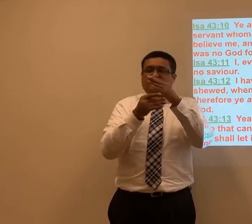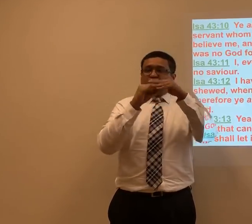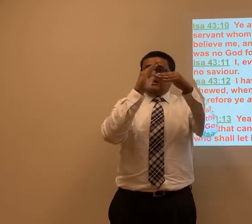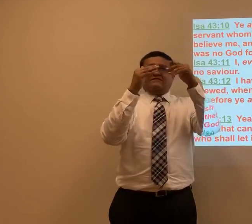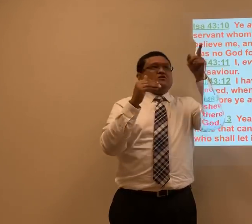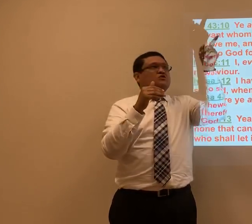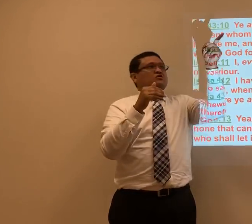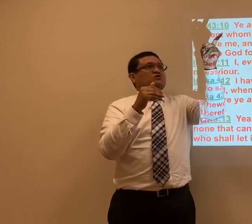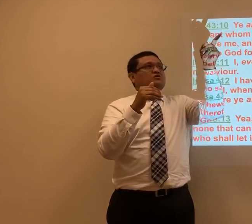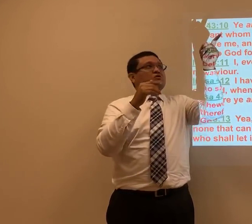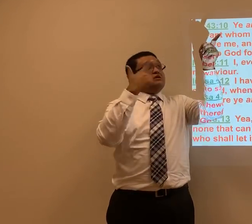There's